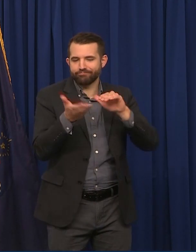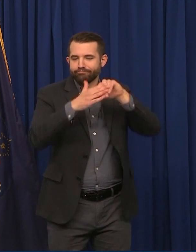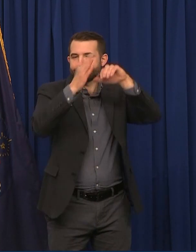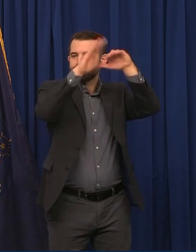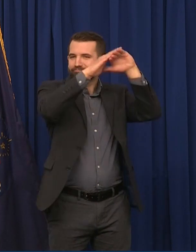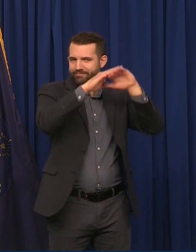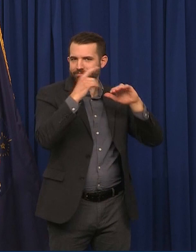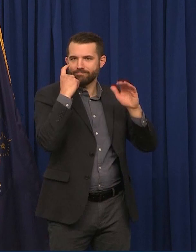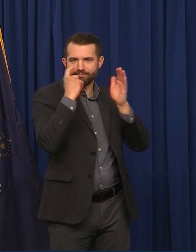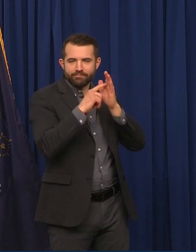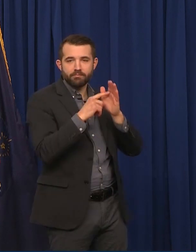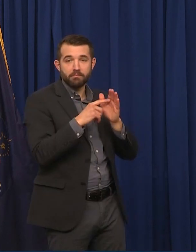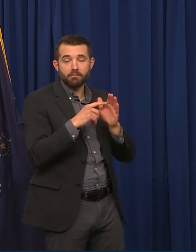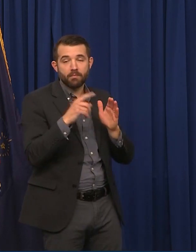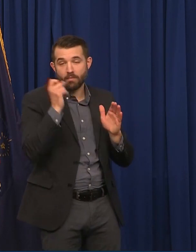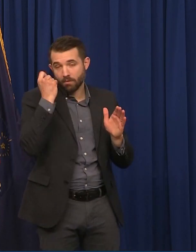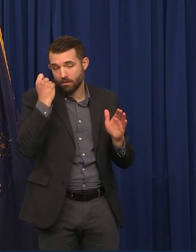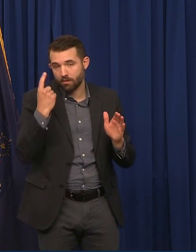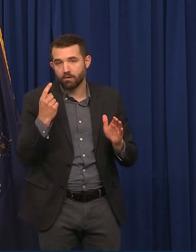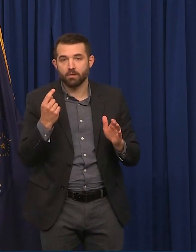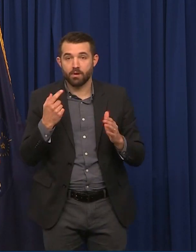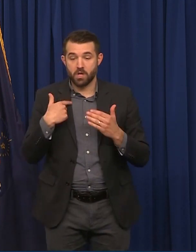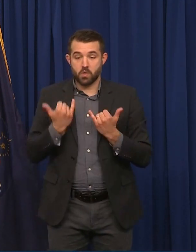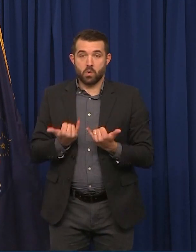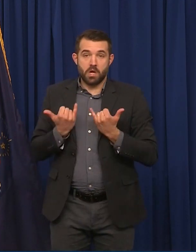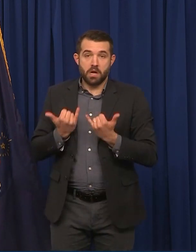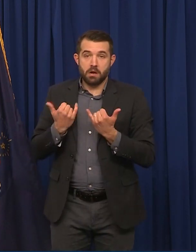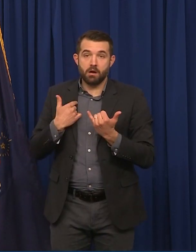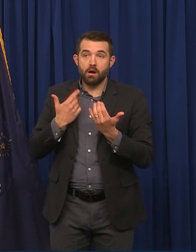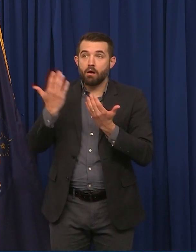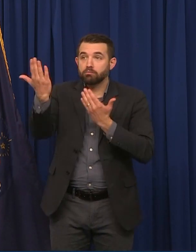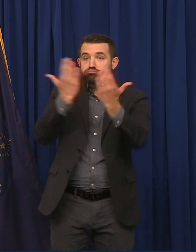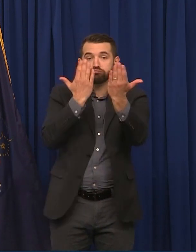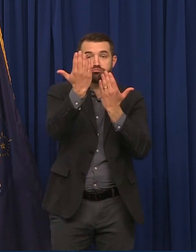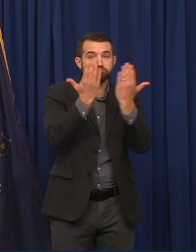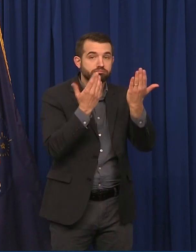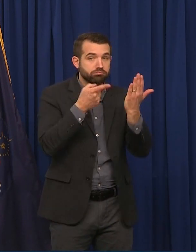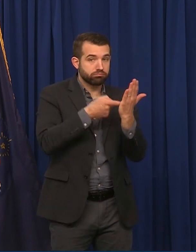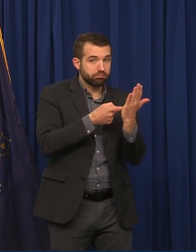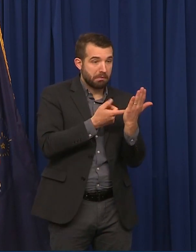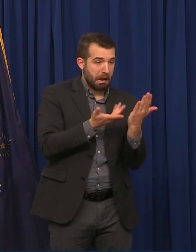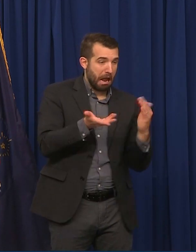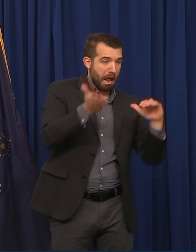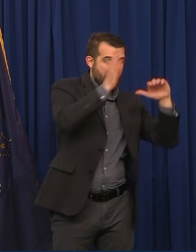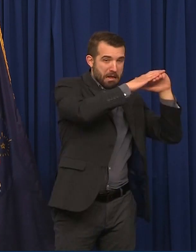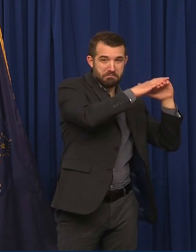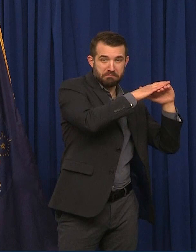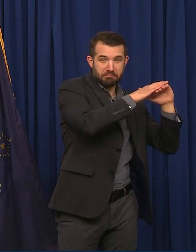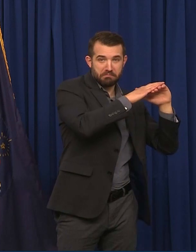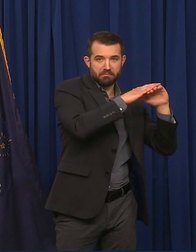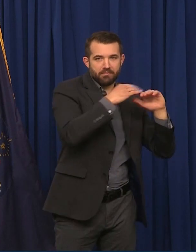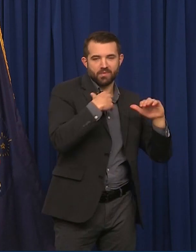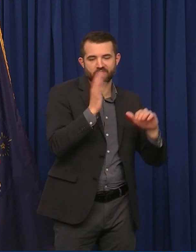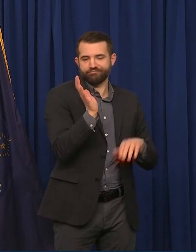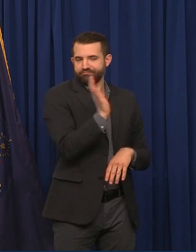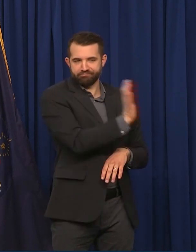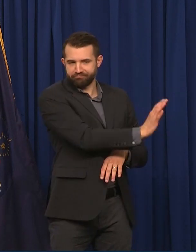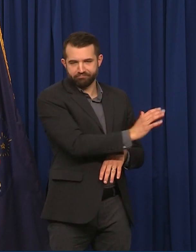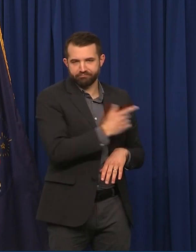not entertain that. If we were to be presented with such pricing by a vendor, we would have extreme